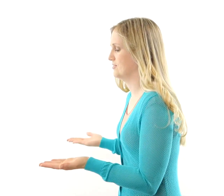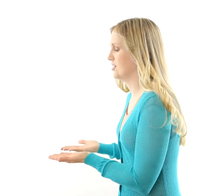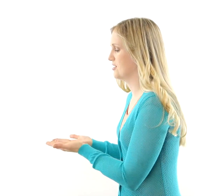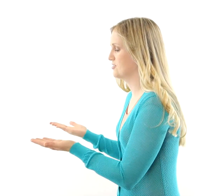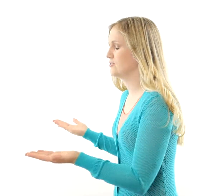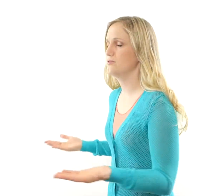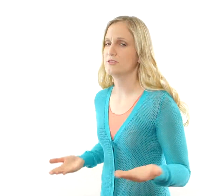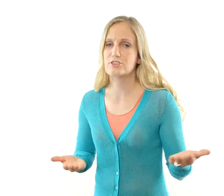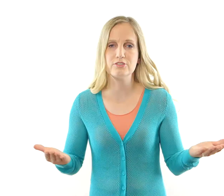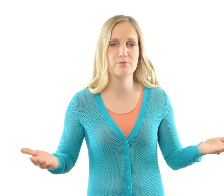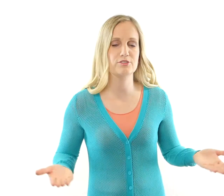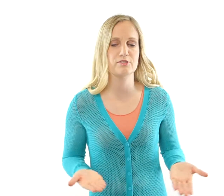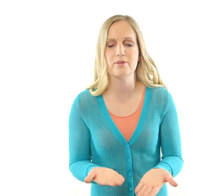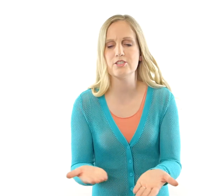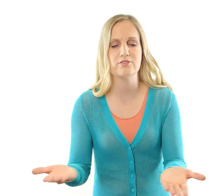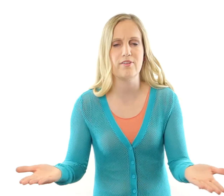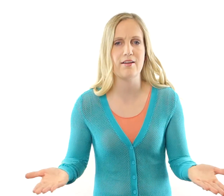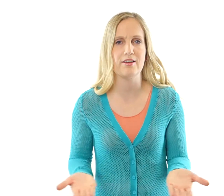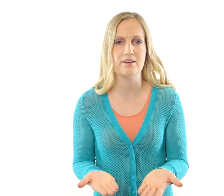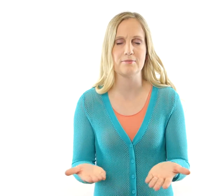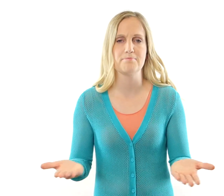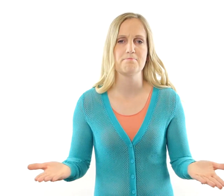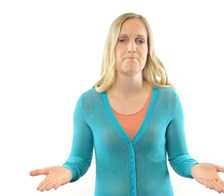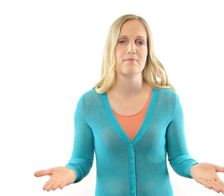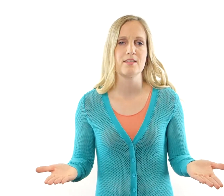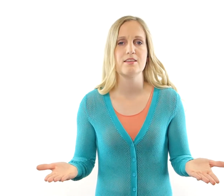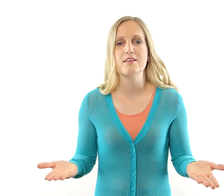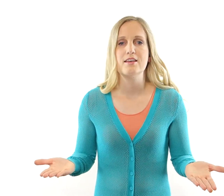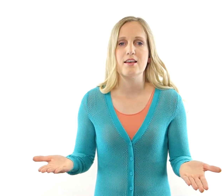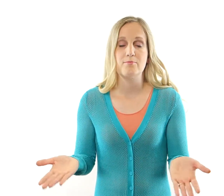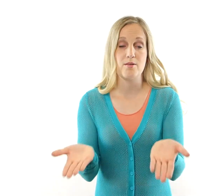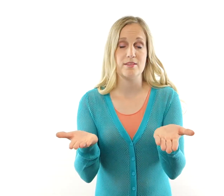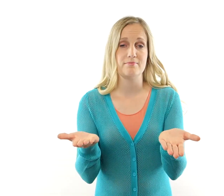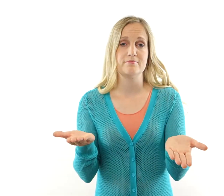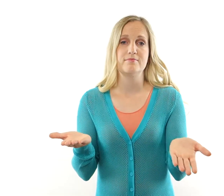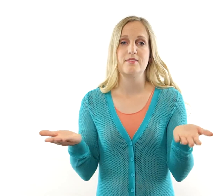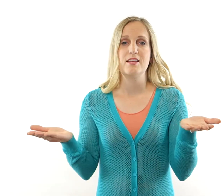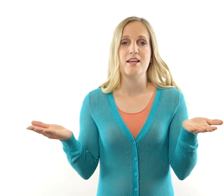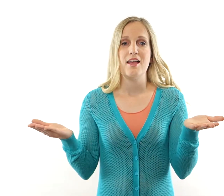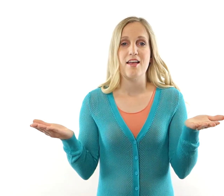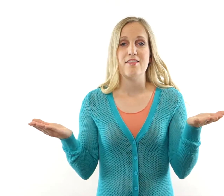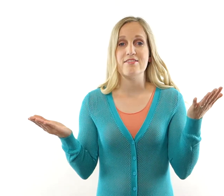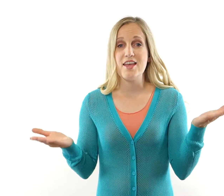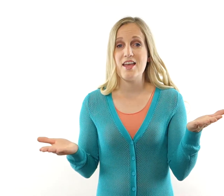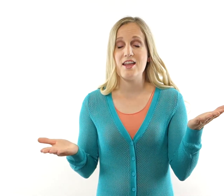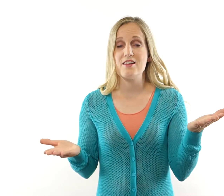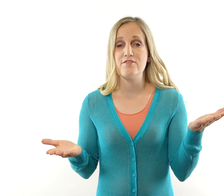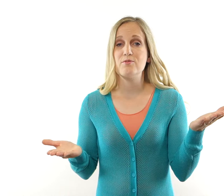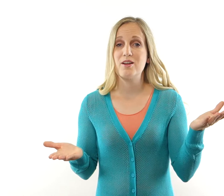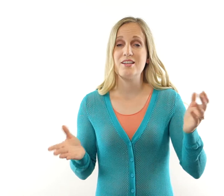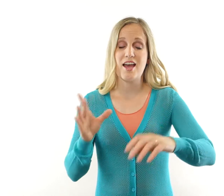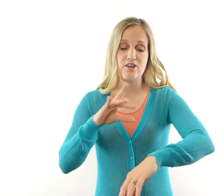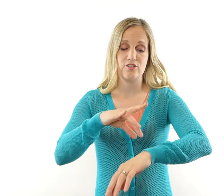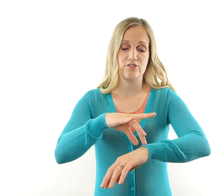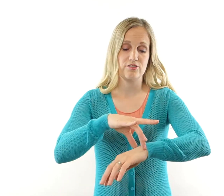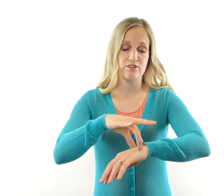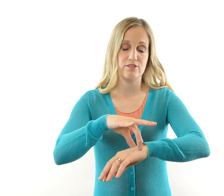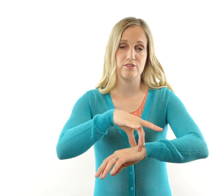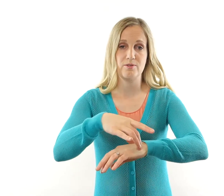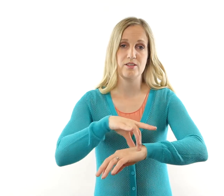got a circle motions, but it's just flat right here. And palms up. And then, if you want to add earth, you're welcome